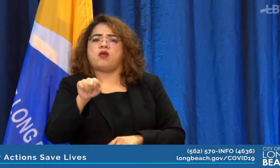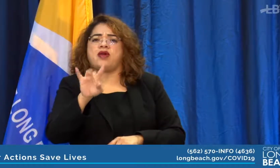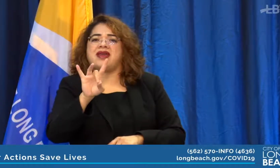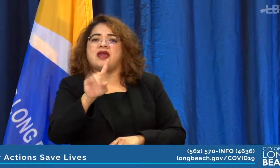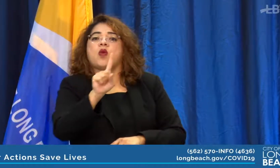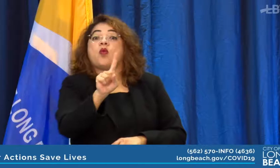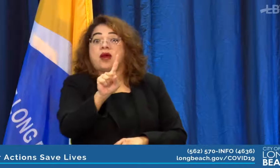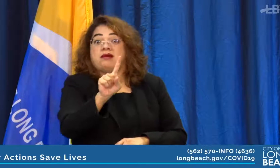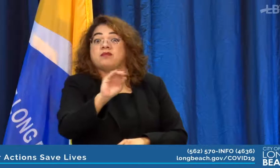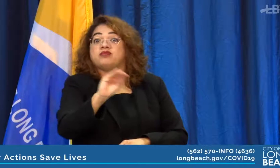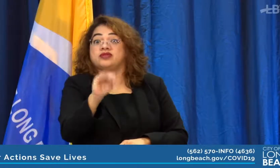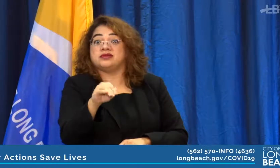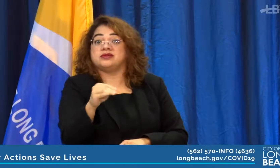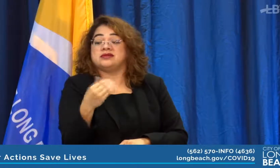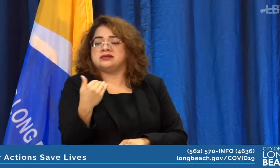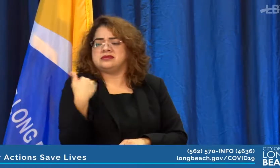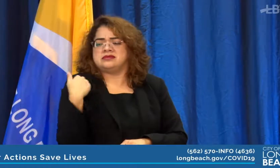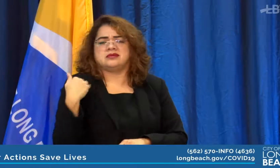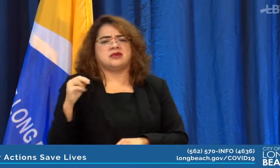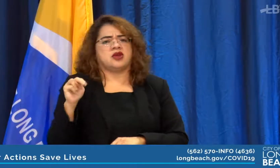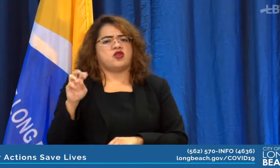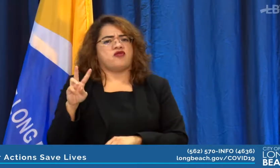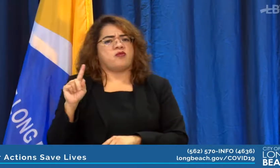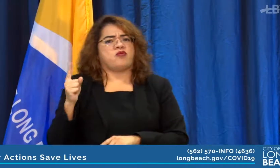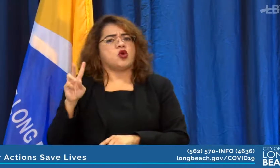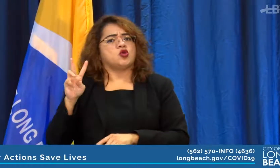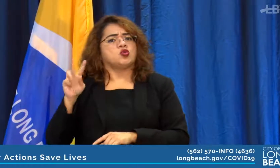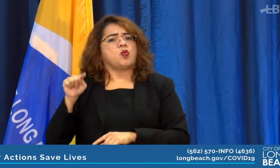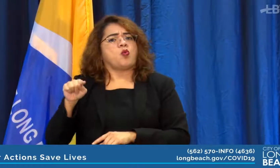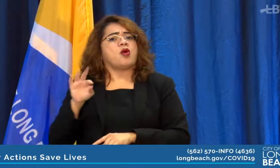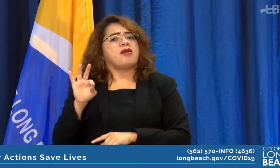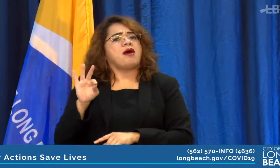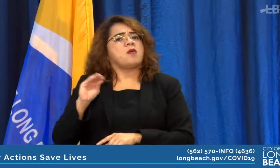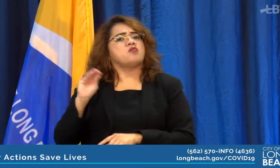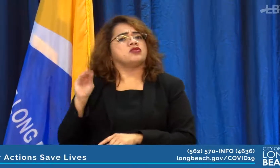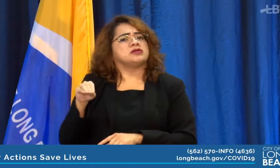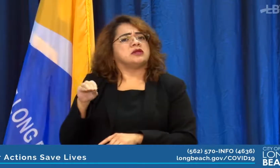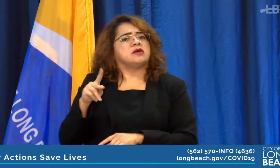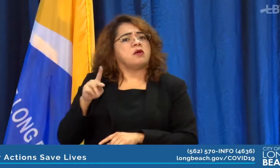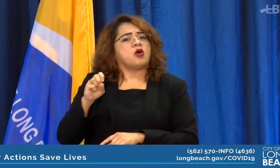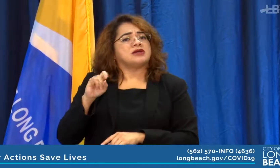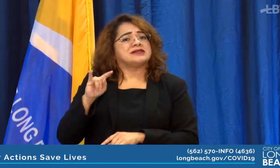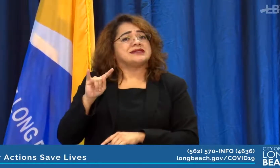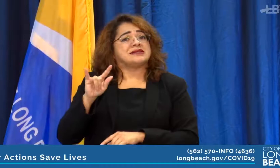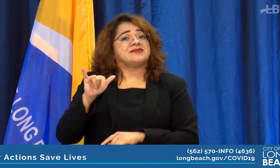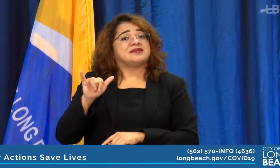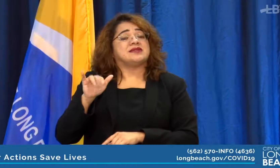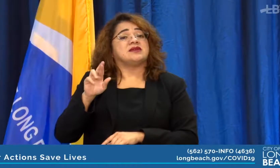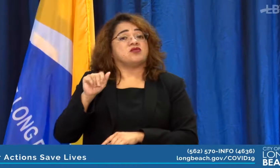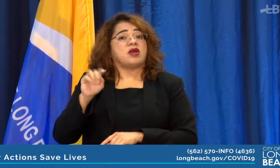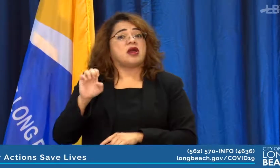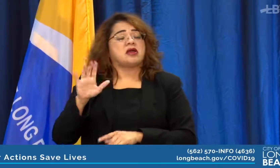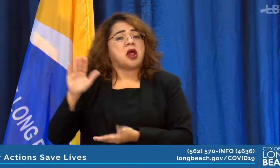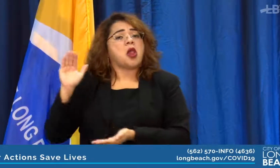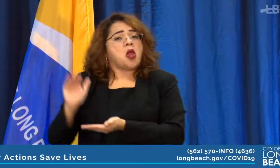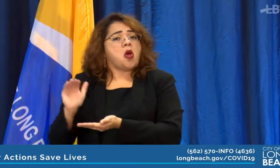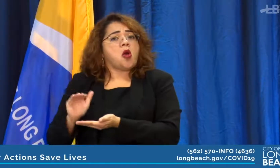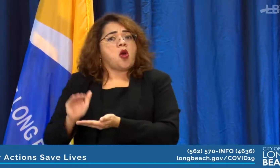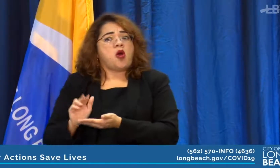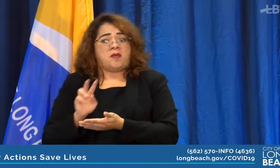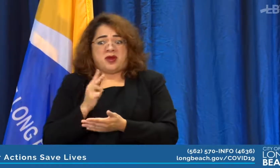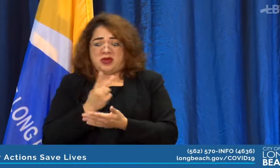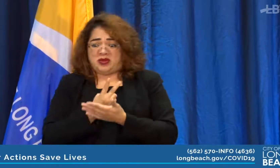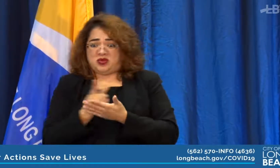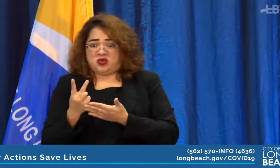5.81. We were on November 1st, we were at 2.9, which was our lowest point. So over the last 3 weeks, we've seen